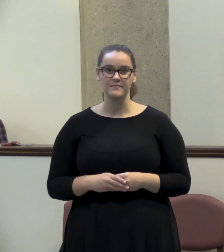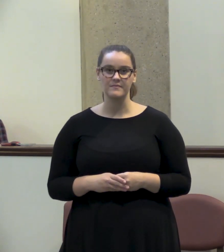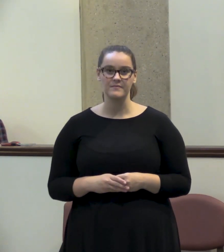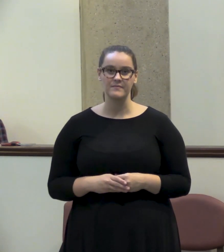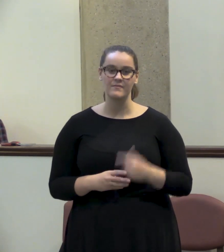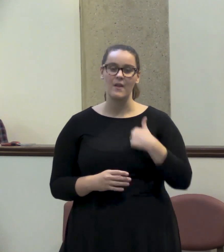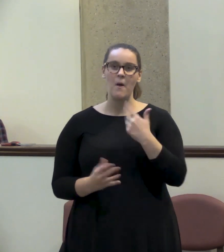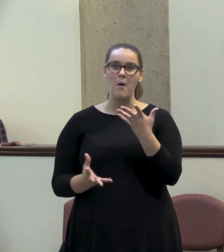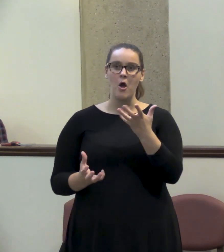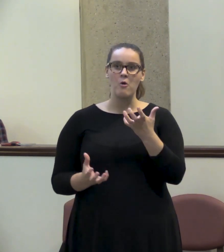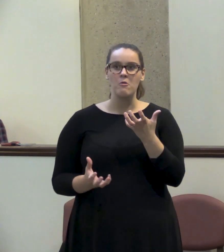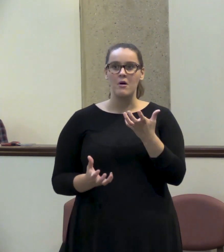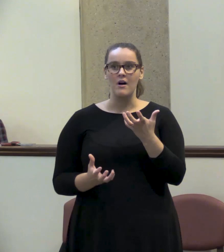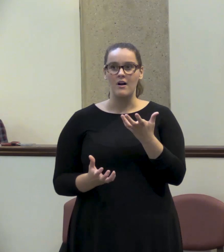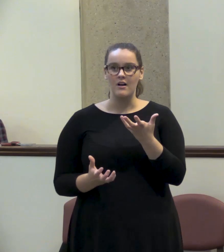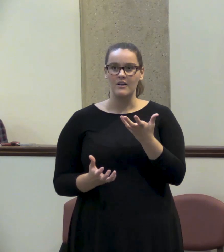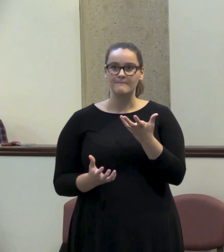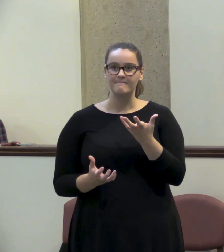I wanted to